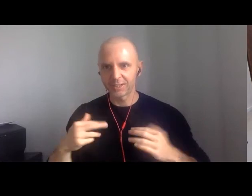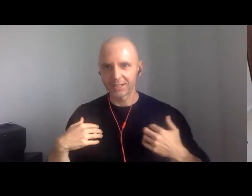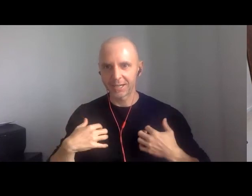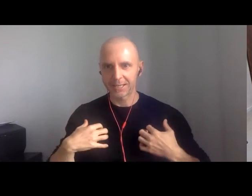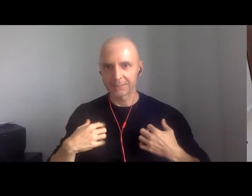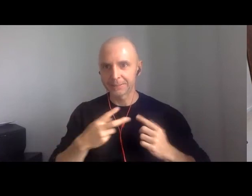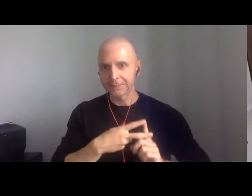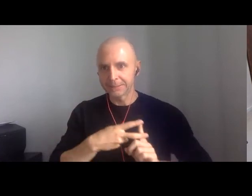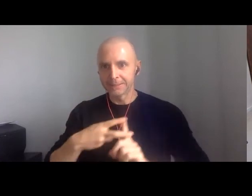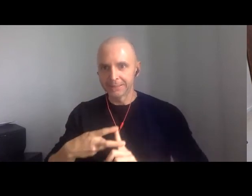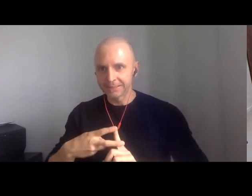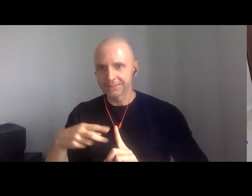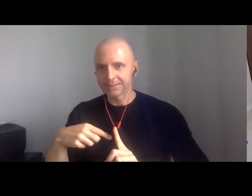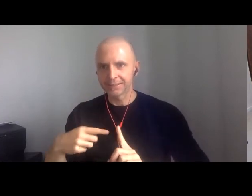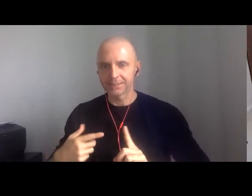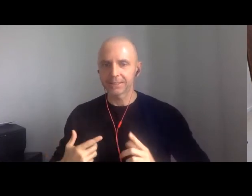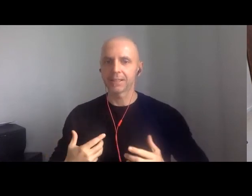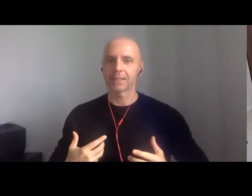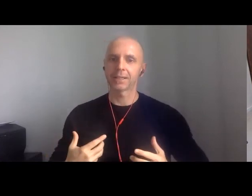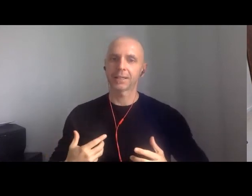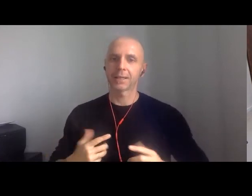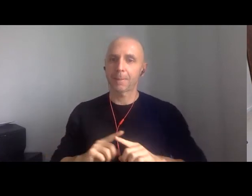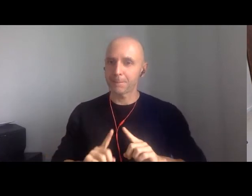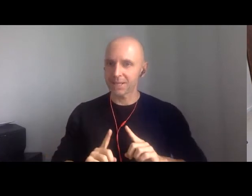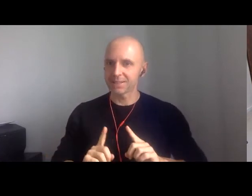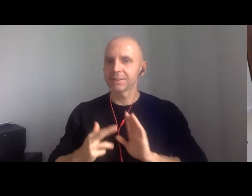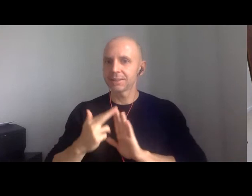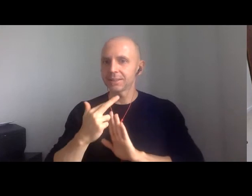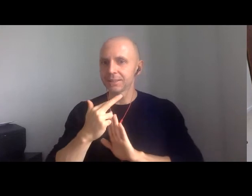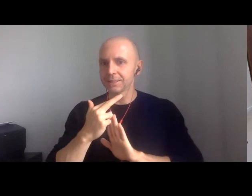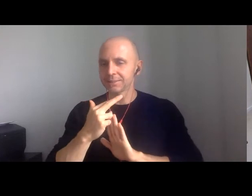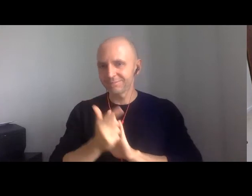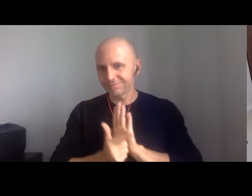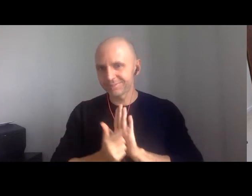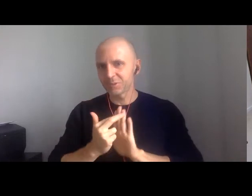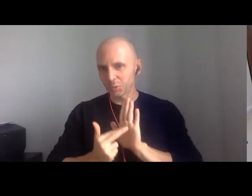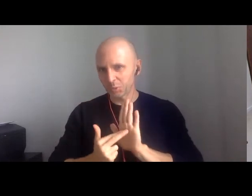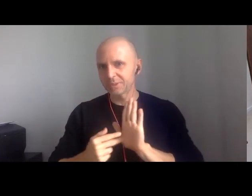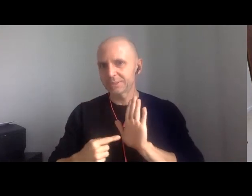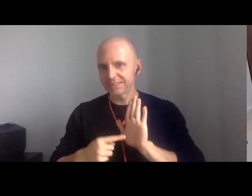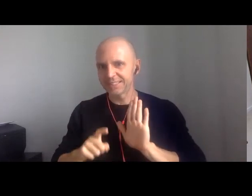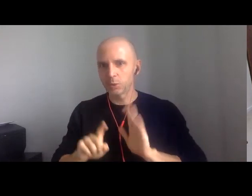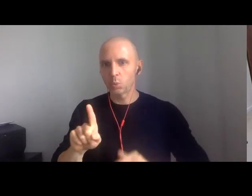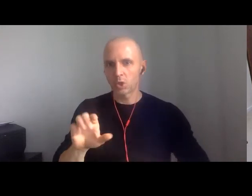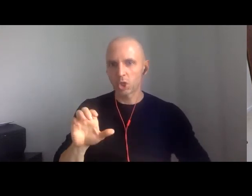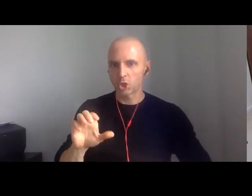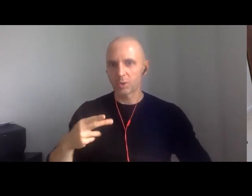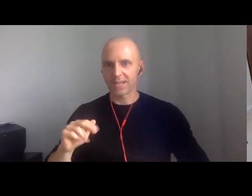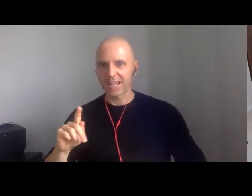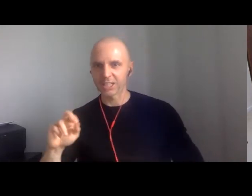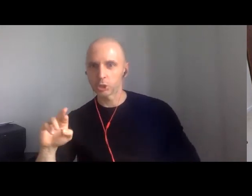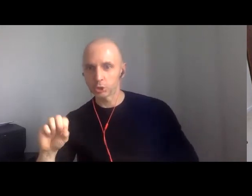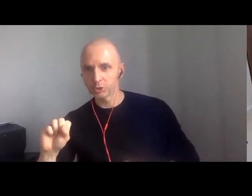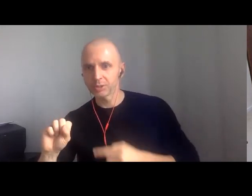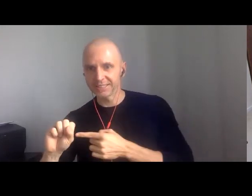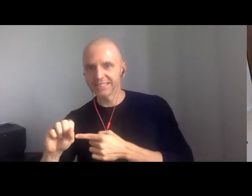estate nearby. You need over 100 hectares of enclosed space to be able to release the beaver